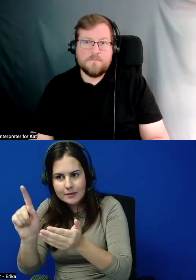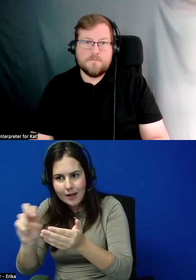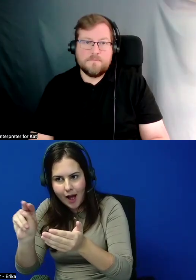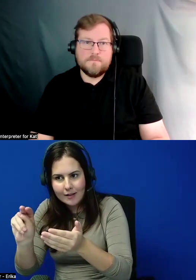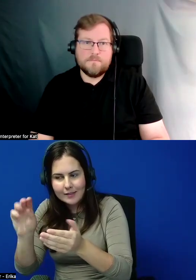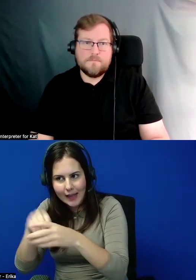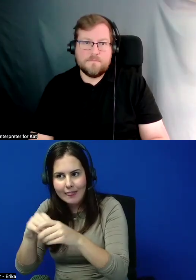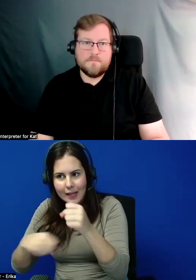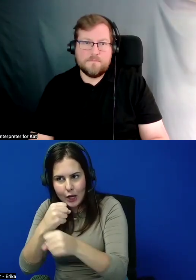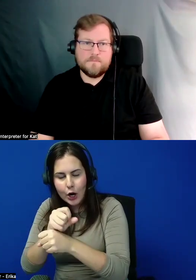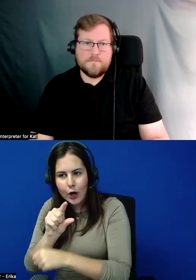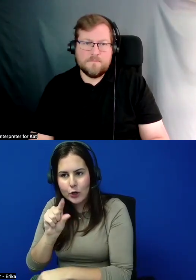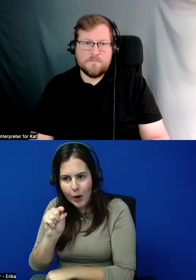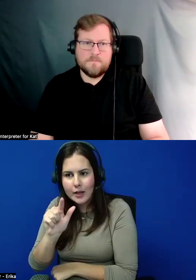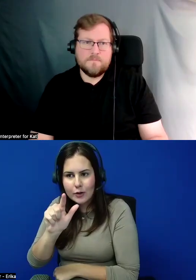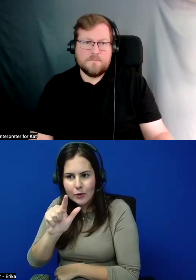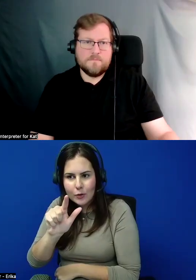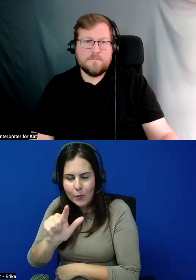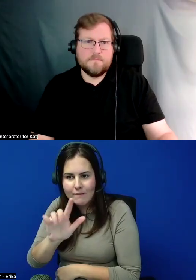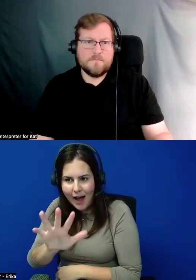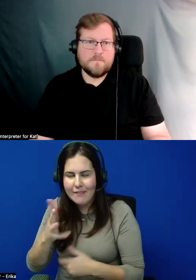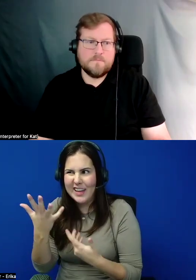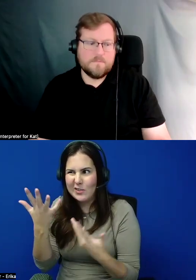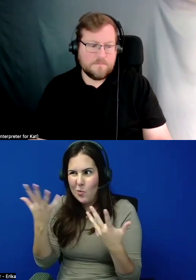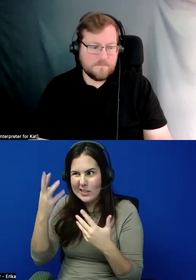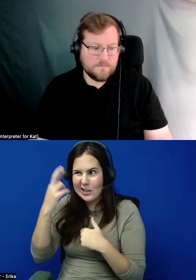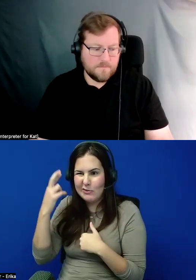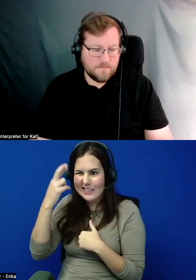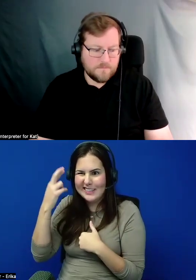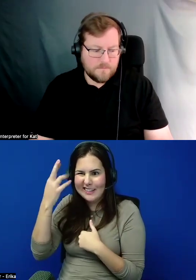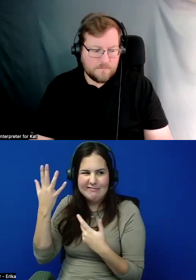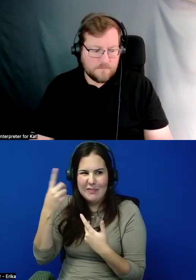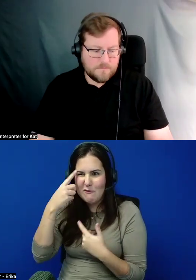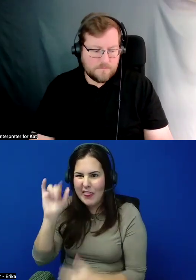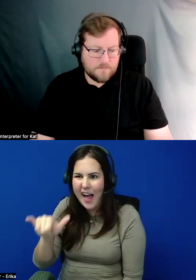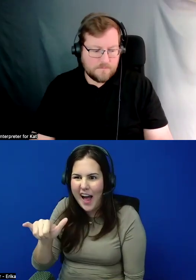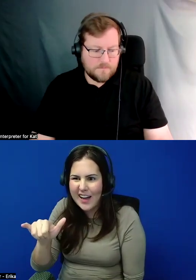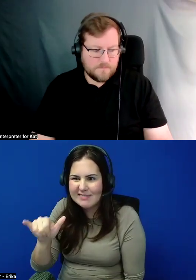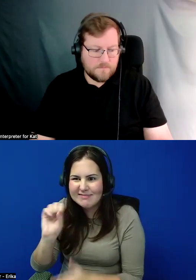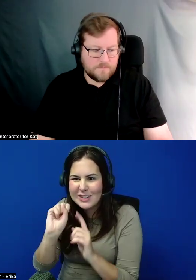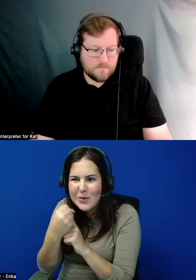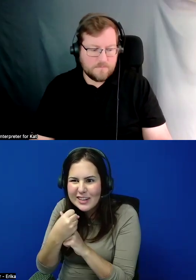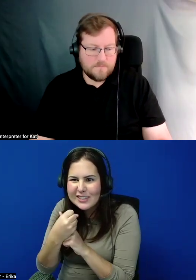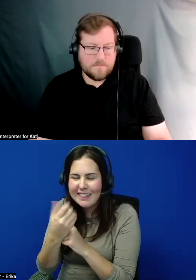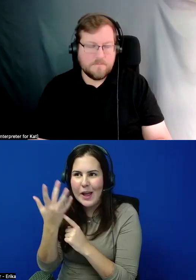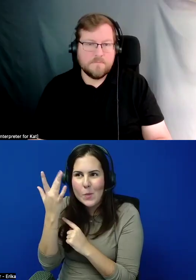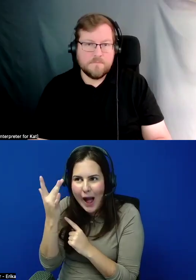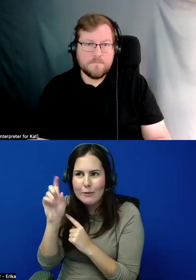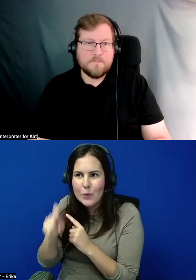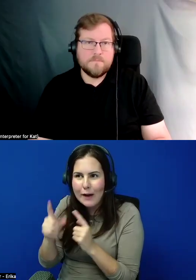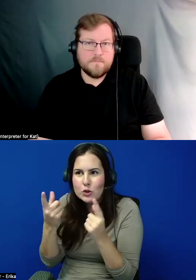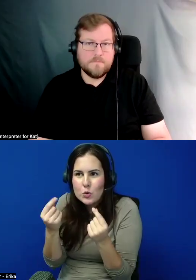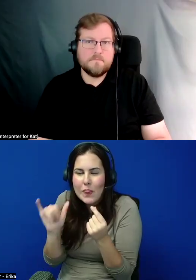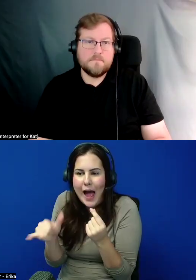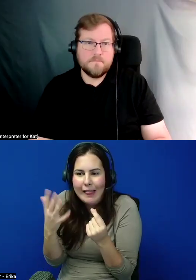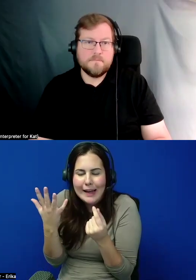Like what makes sense? What's a reason, or 2026, I guess. What's a reason that you have to do that, right?